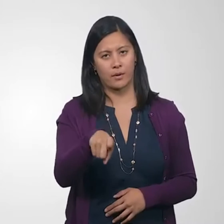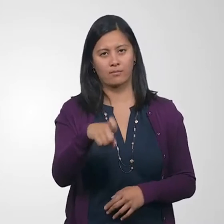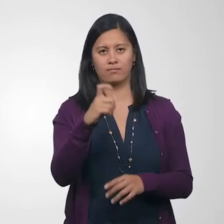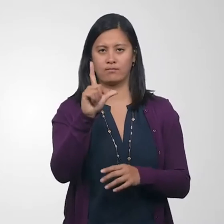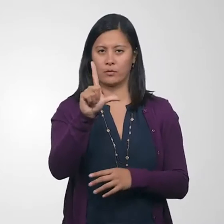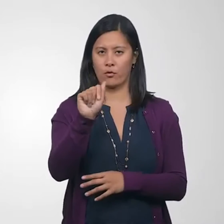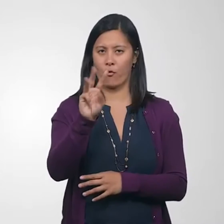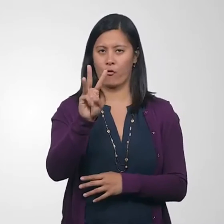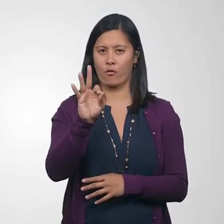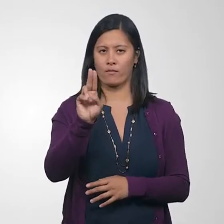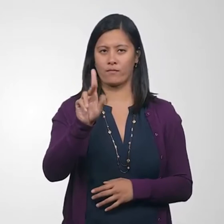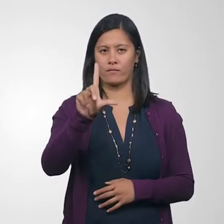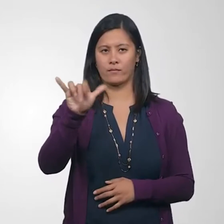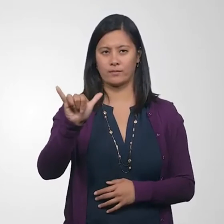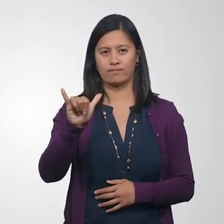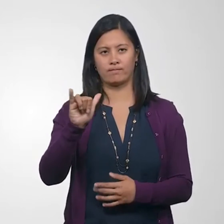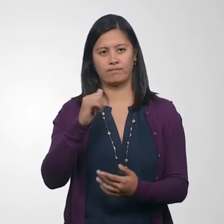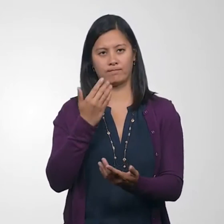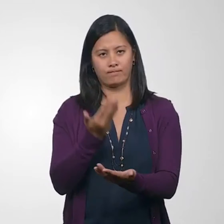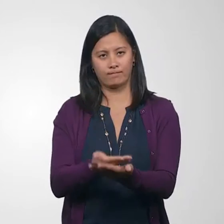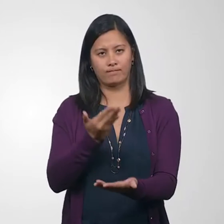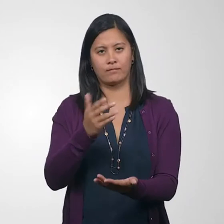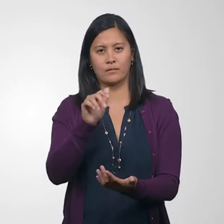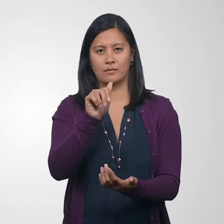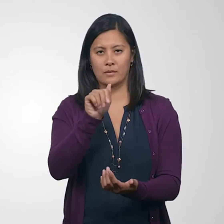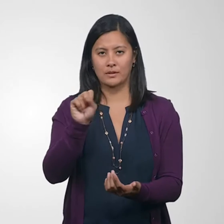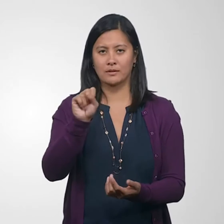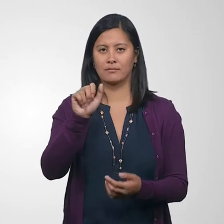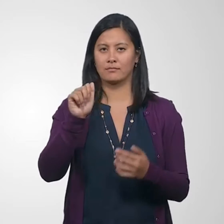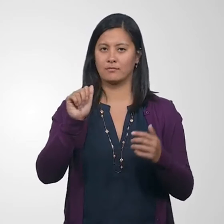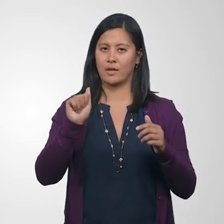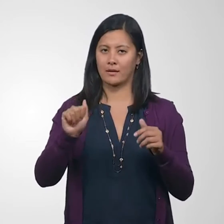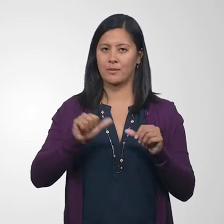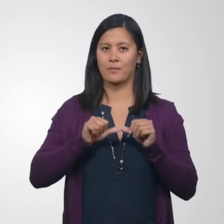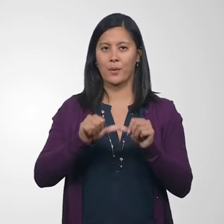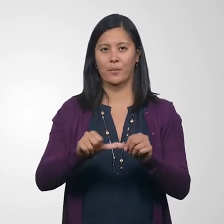be lawfully admitted as a permanent resident of the United States.